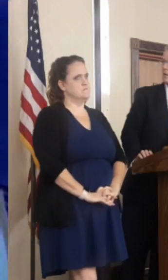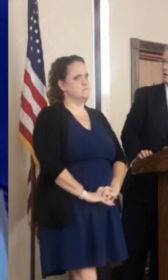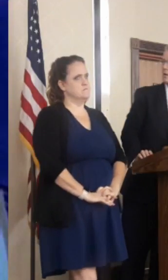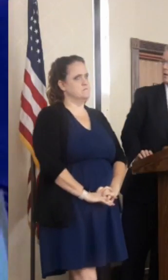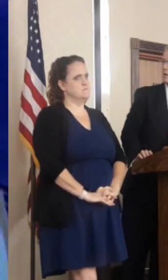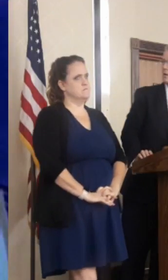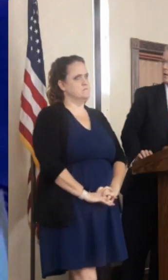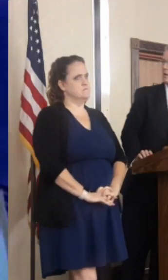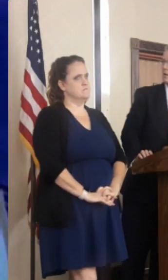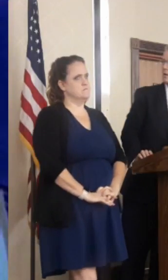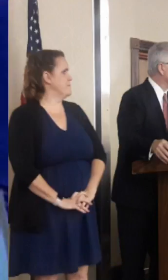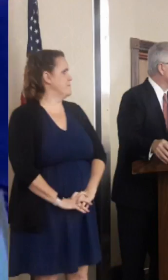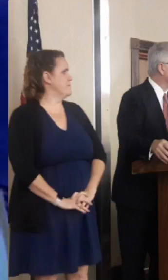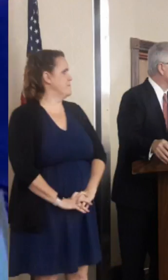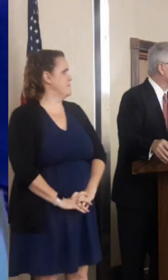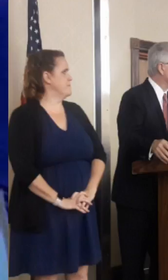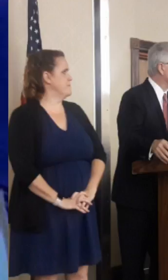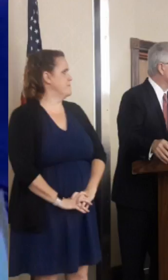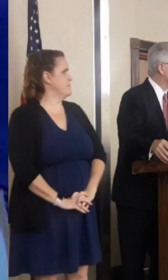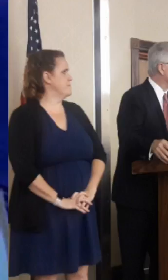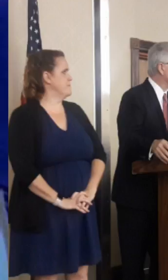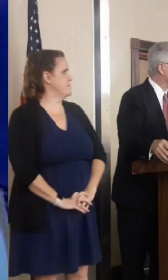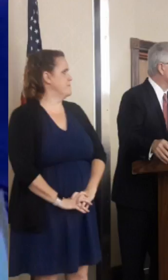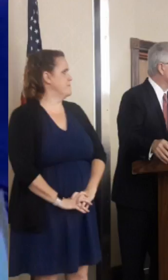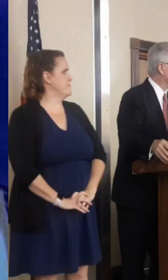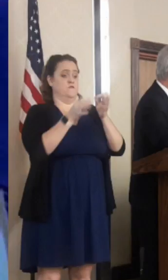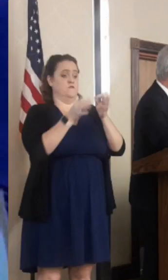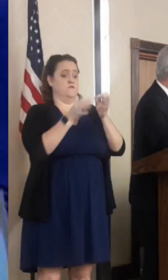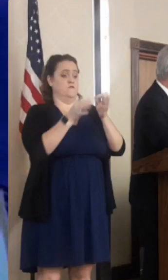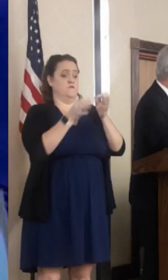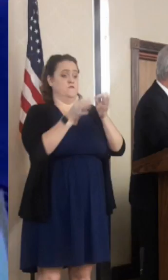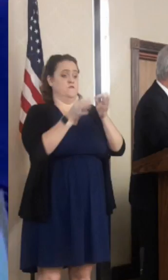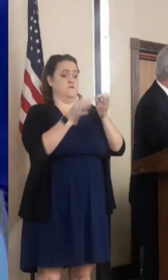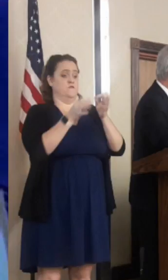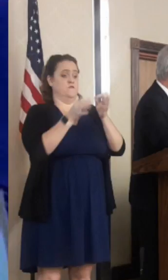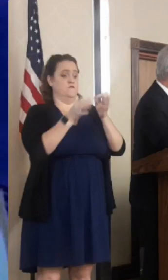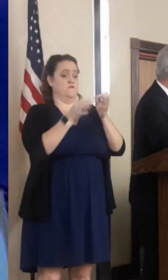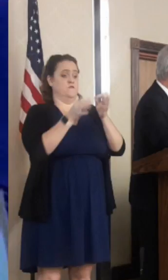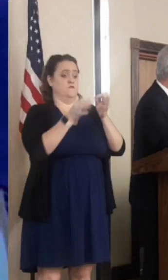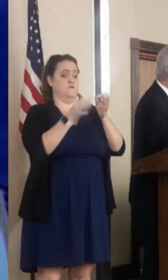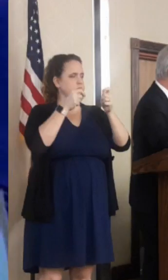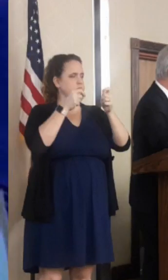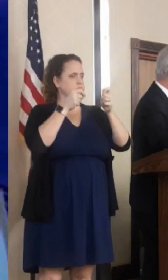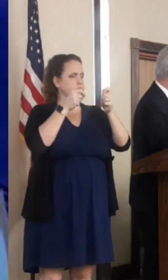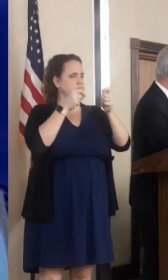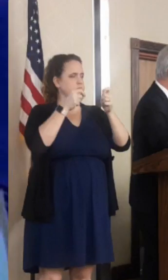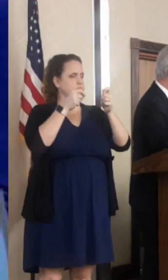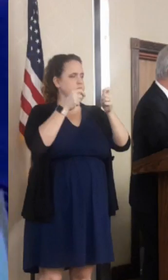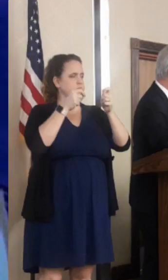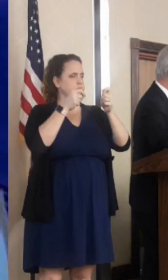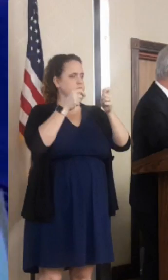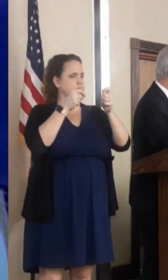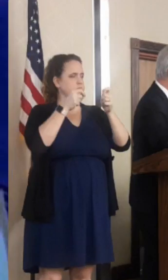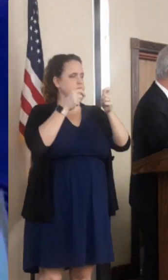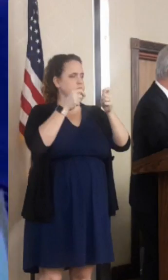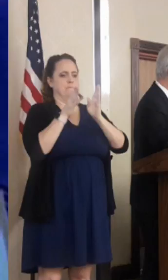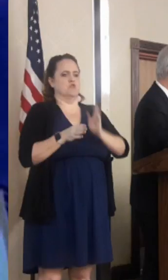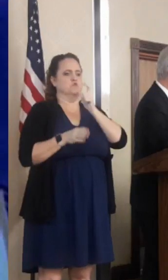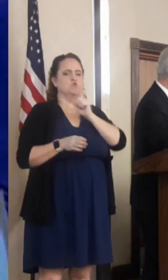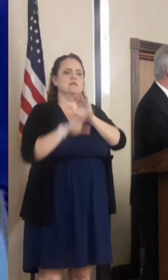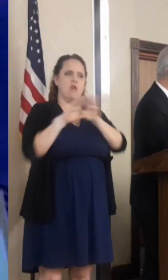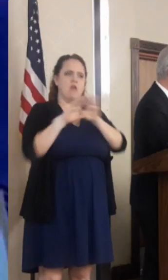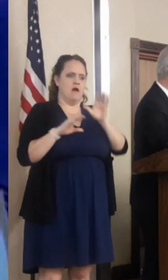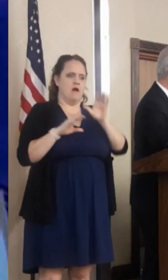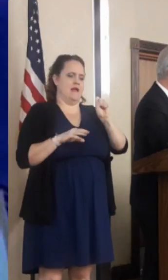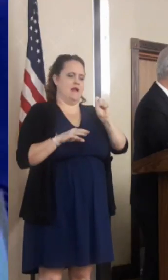And change the first few words of paragraph 2 to say a person who is not an SREC member, who is,